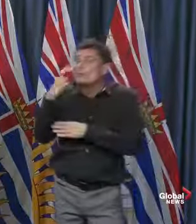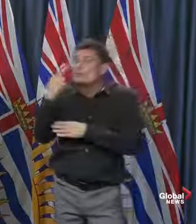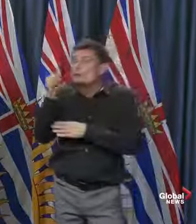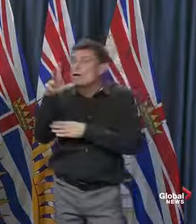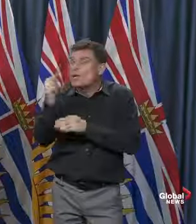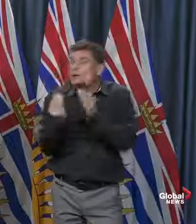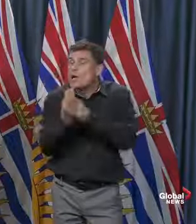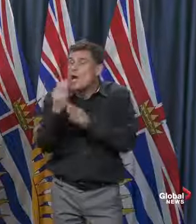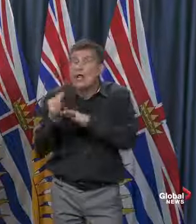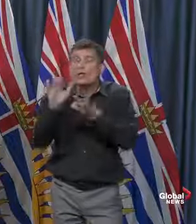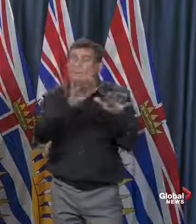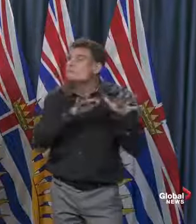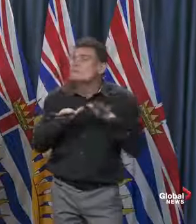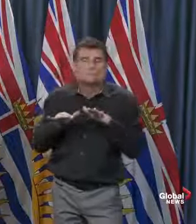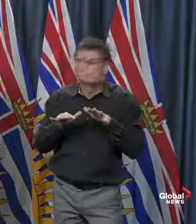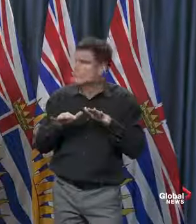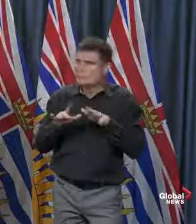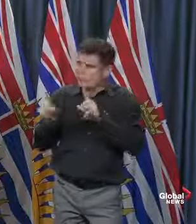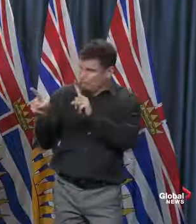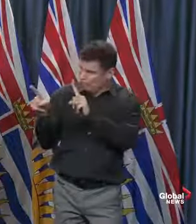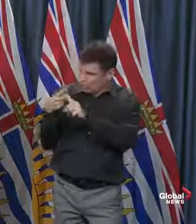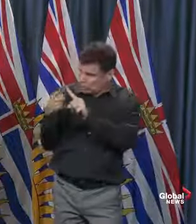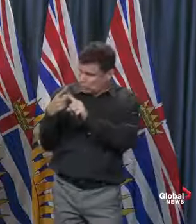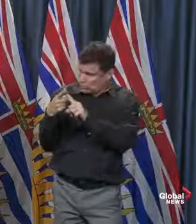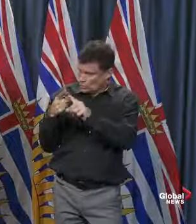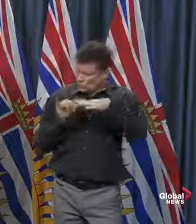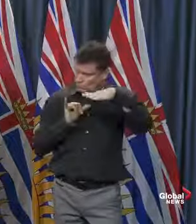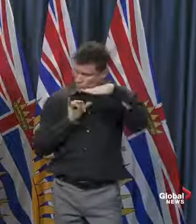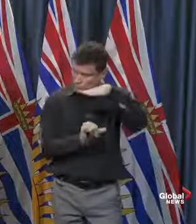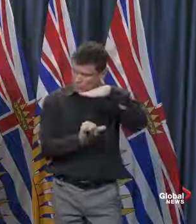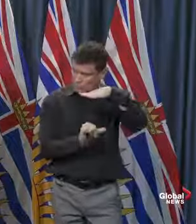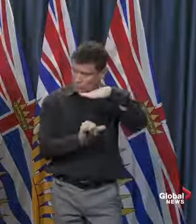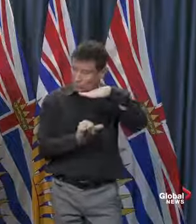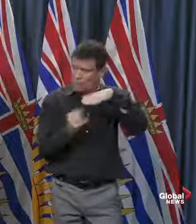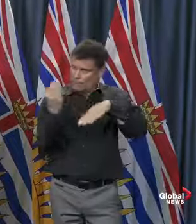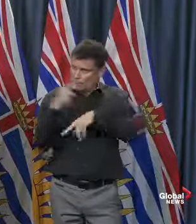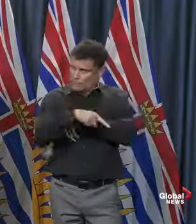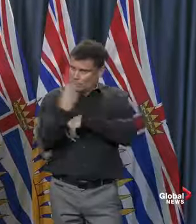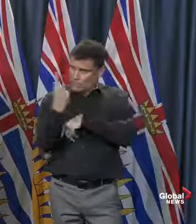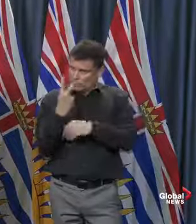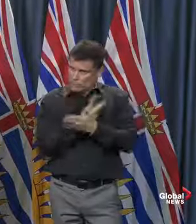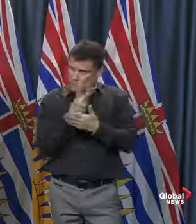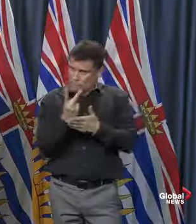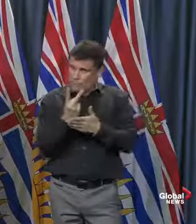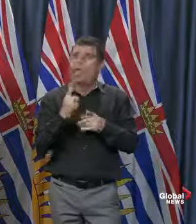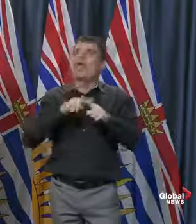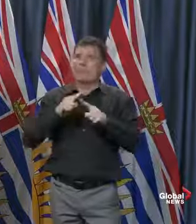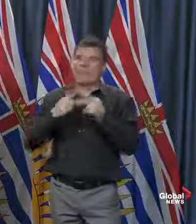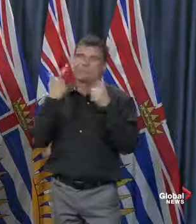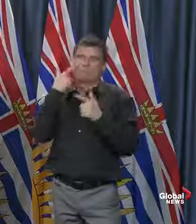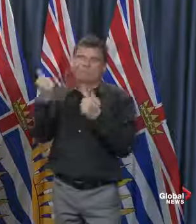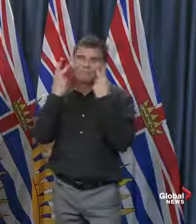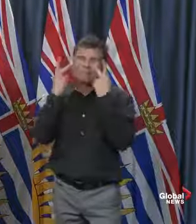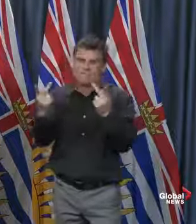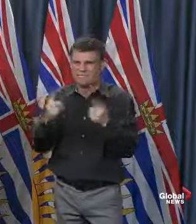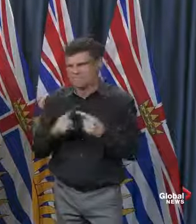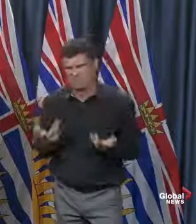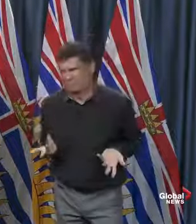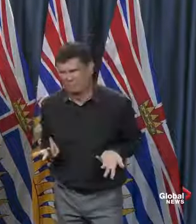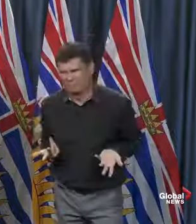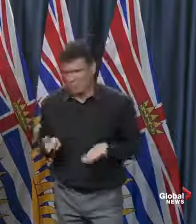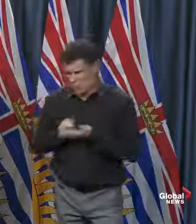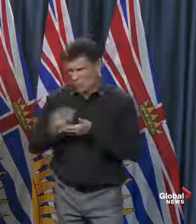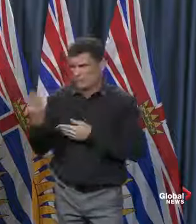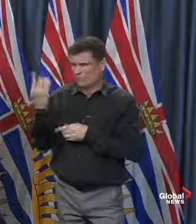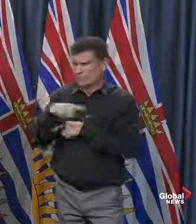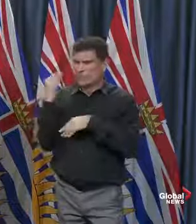And so I think as a practical matter, as long as that is fully enforced, I think it's a good